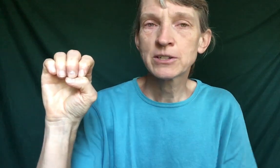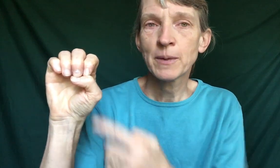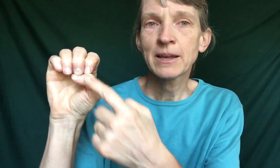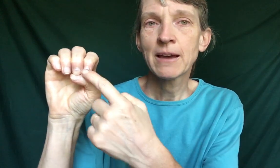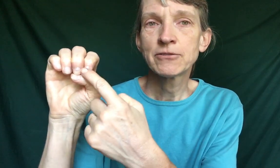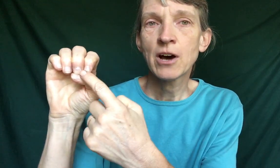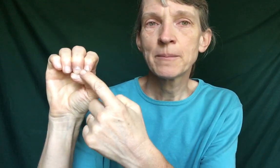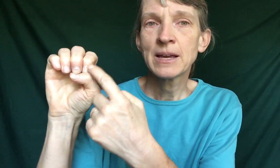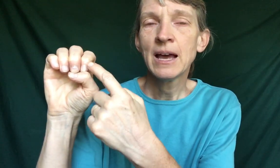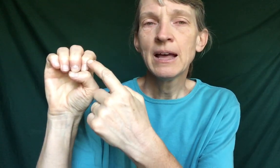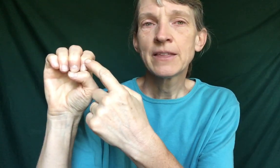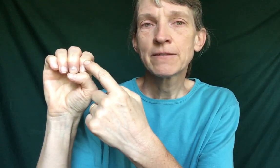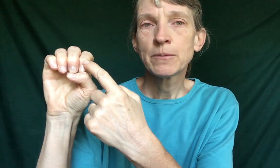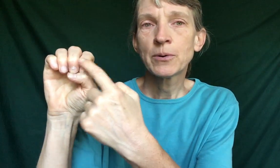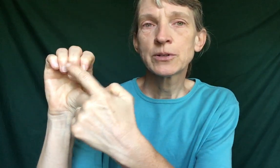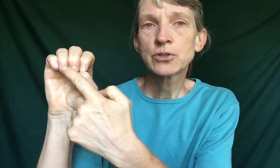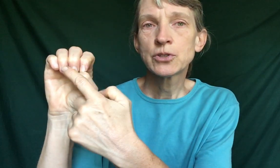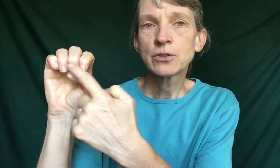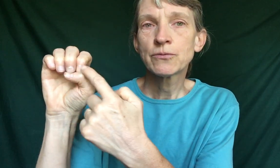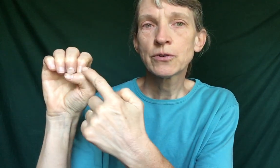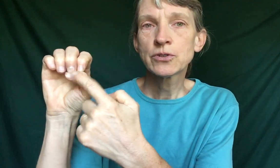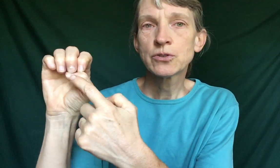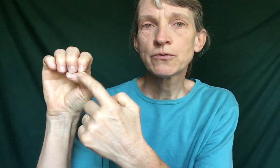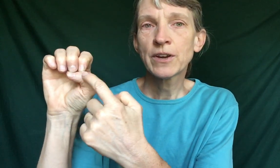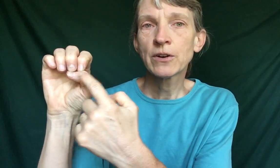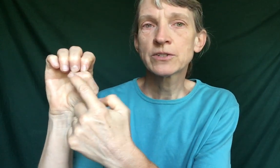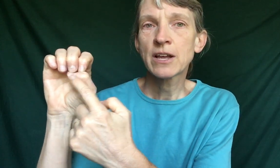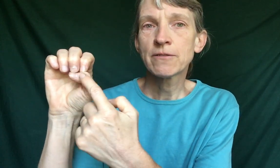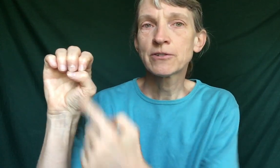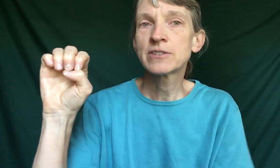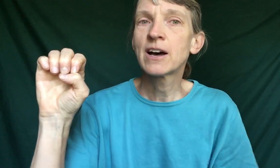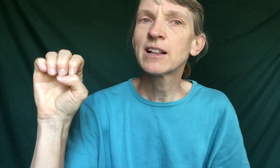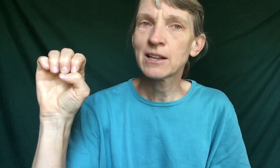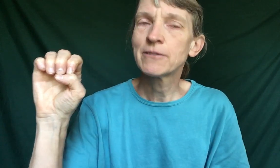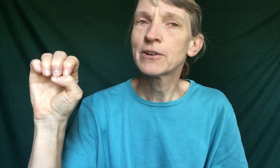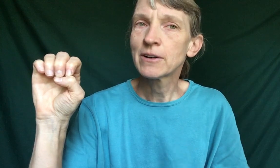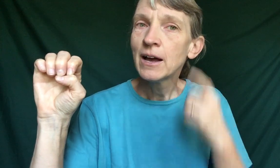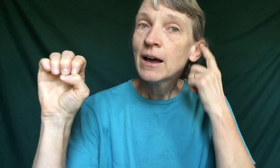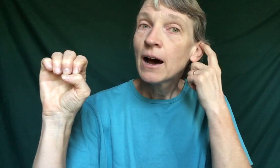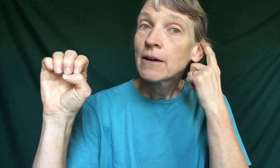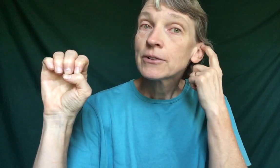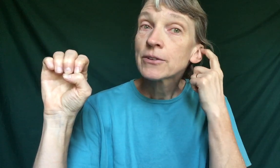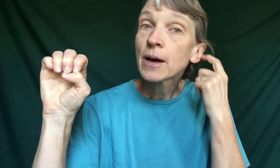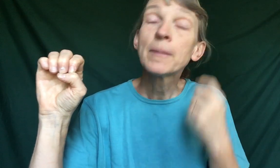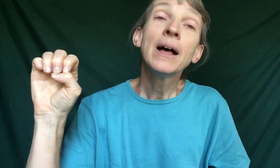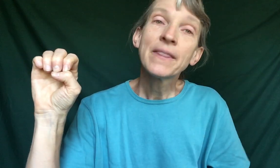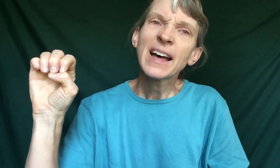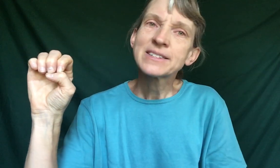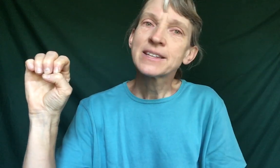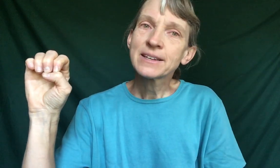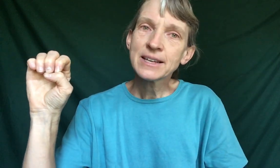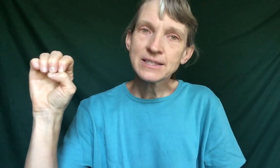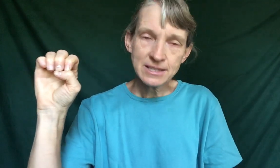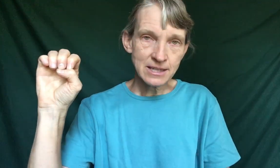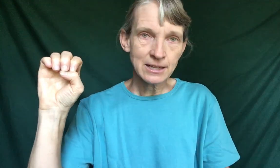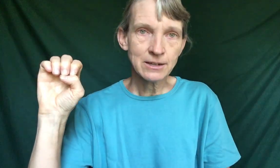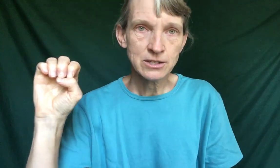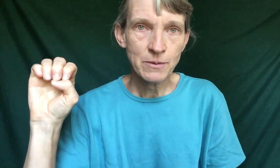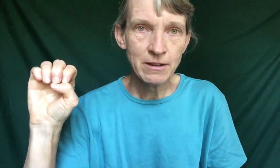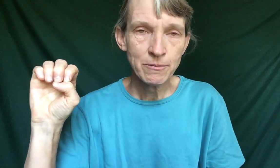fingerspelling have taught me that if you put your first two fingers on the first knuckle of your thumb, that's the easiest and clearest way of